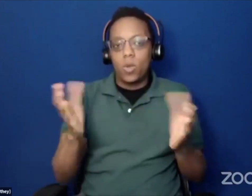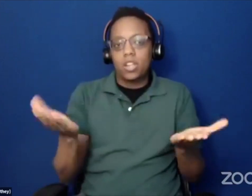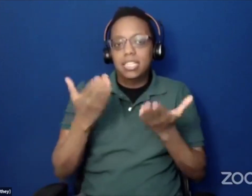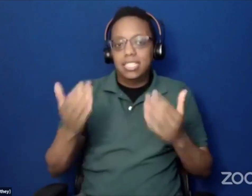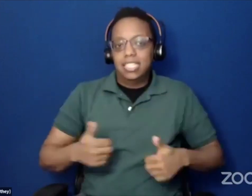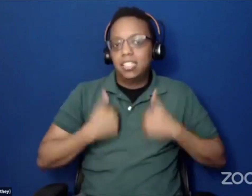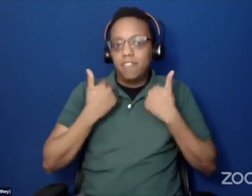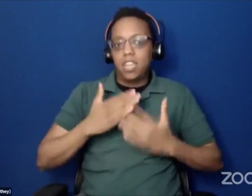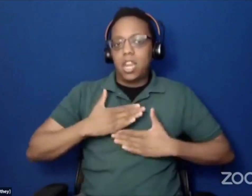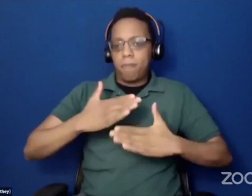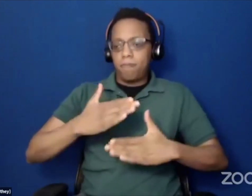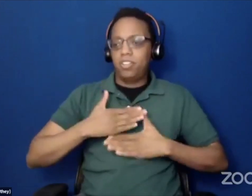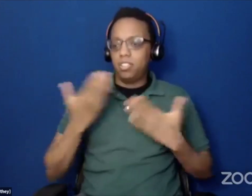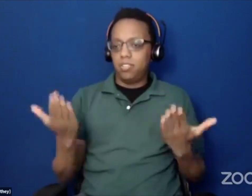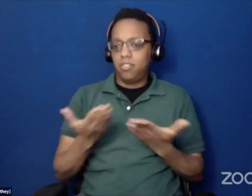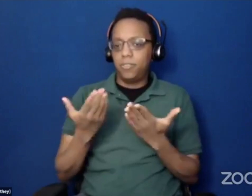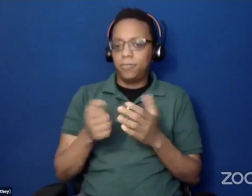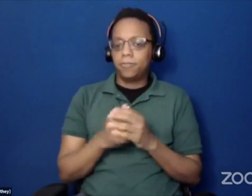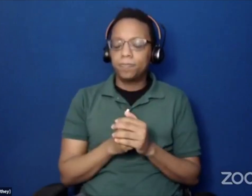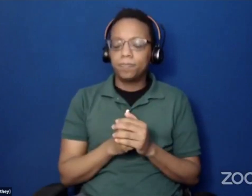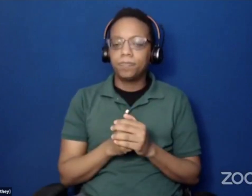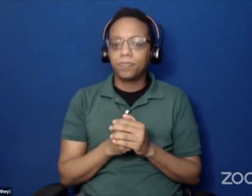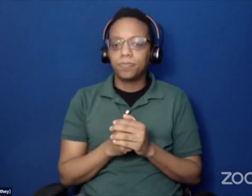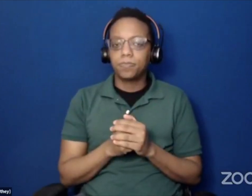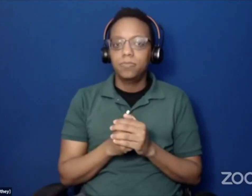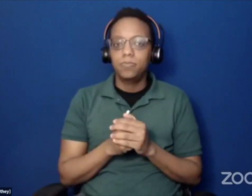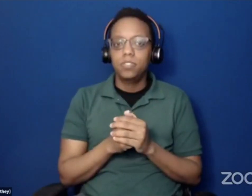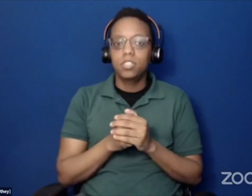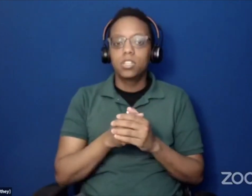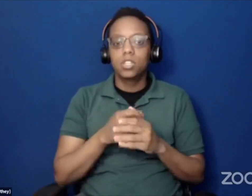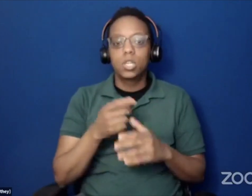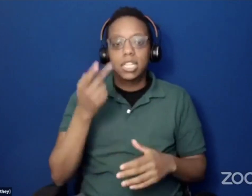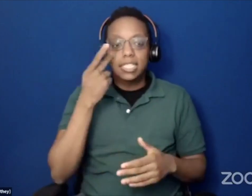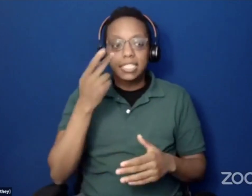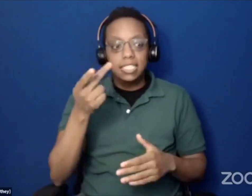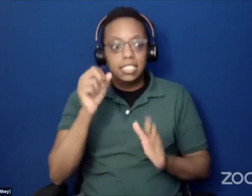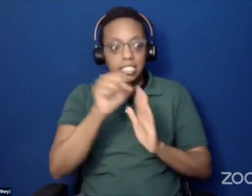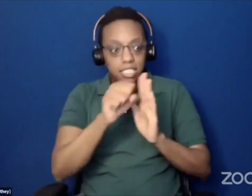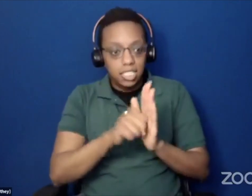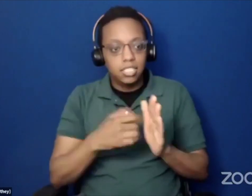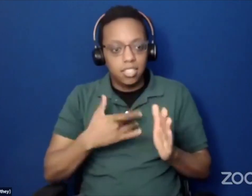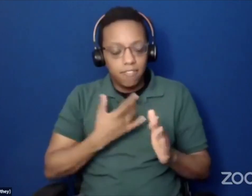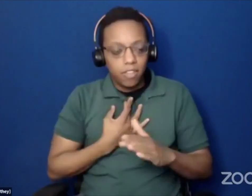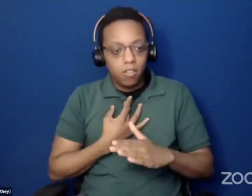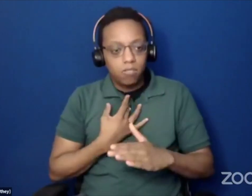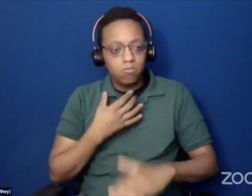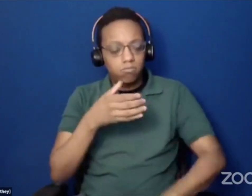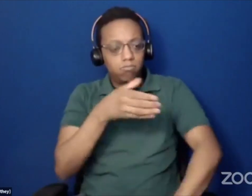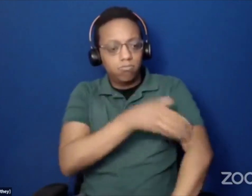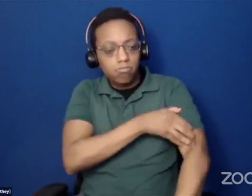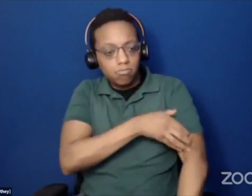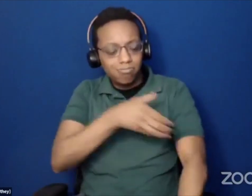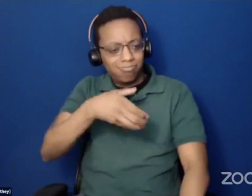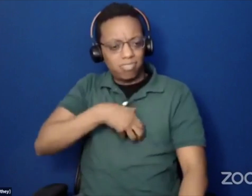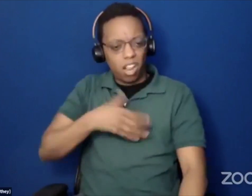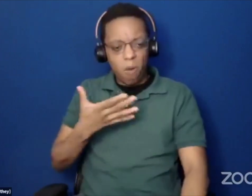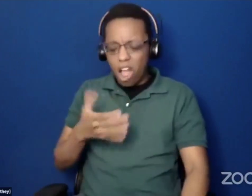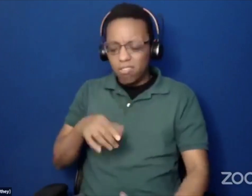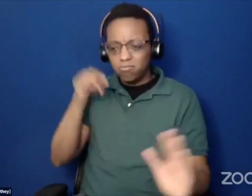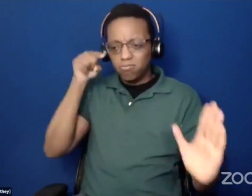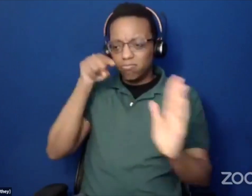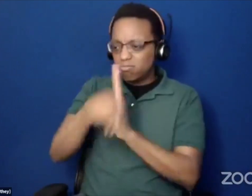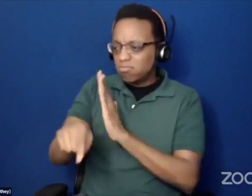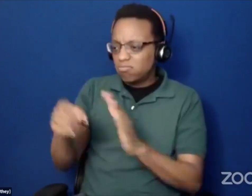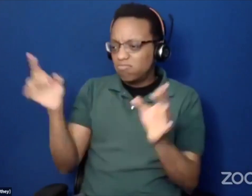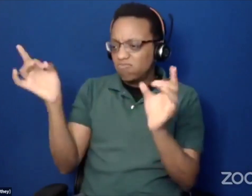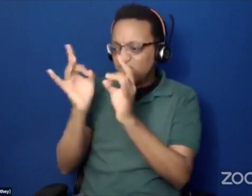And through that message, it fuels individuals to continue to inflict violence on our bodies, and